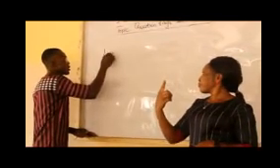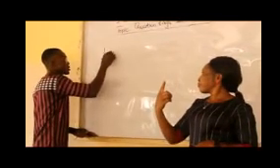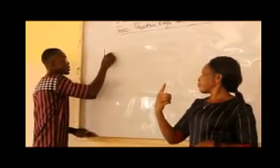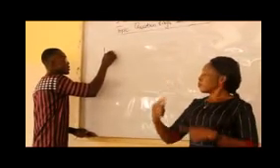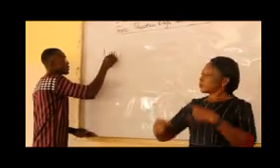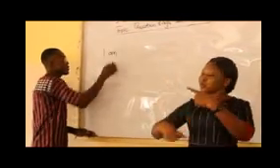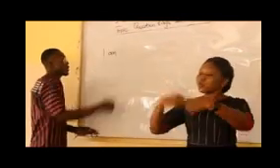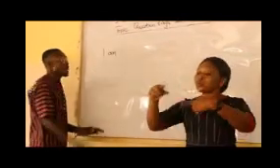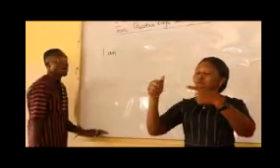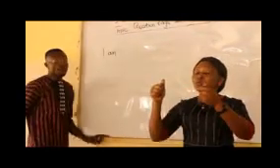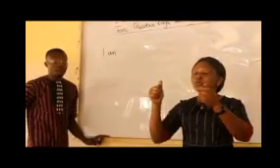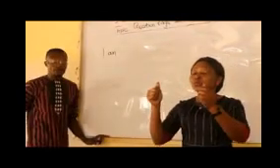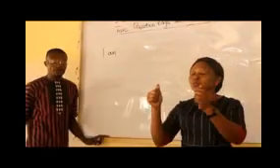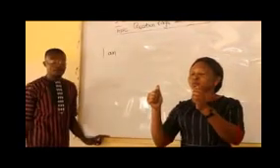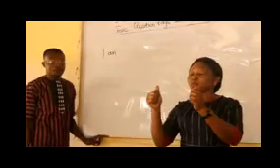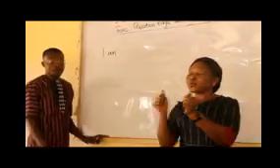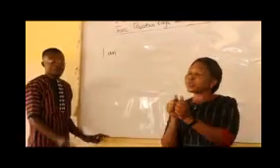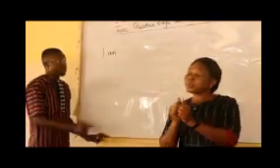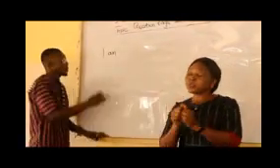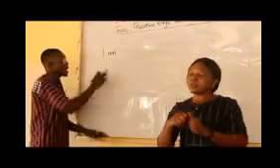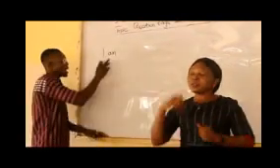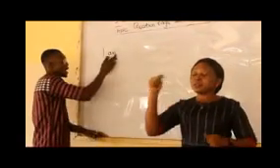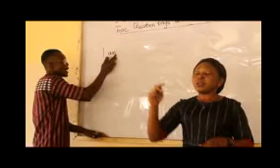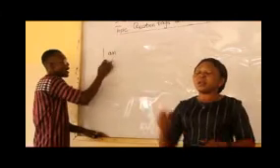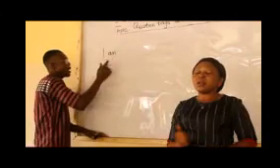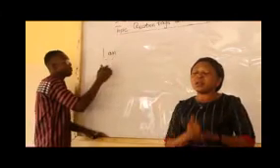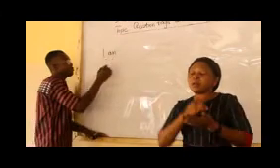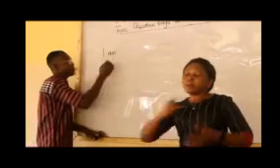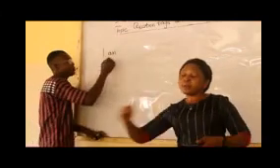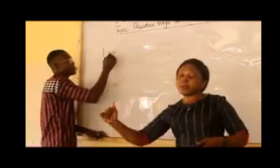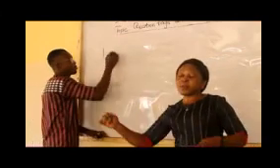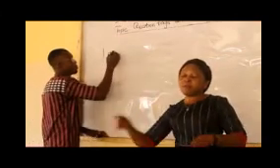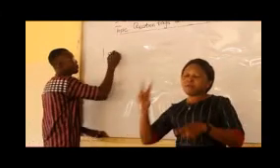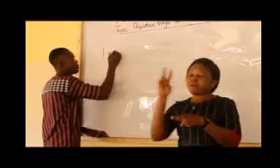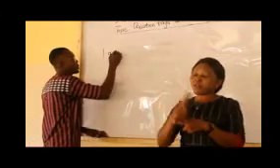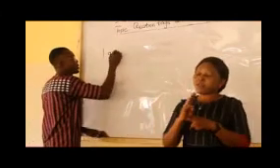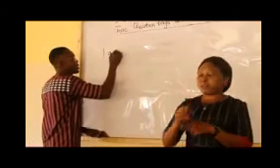the auxiliary verb am. I am